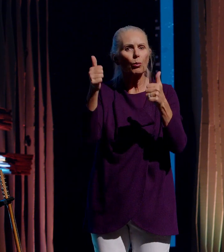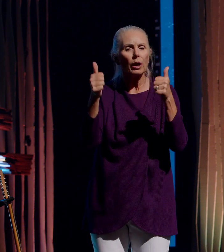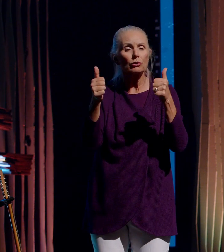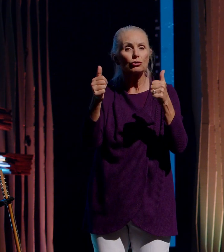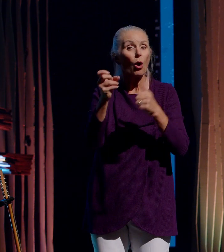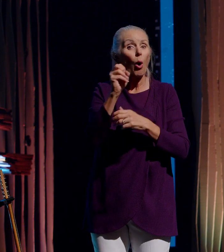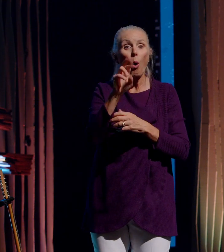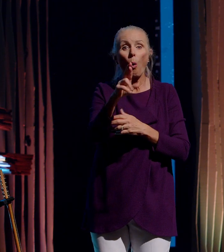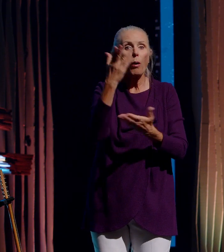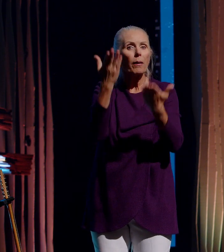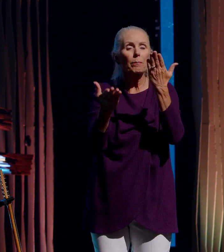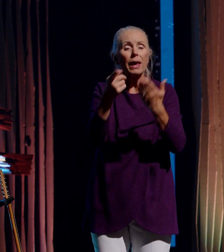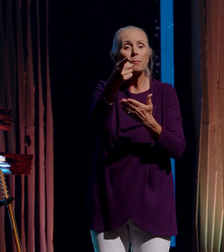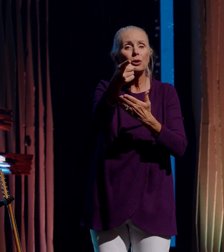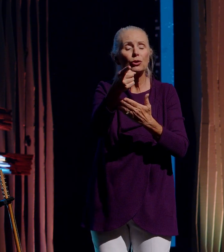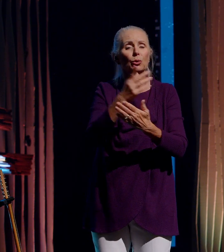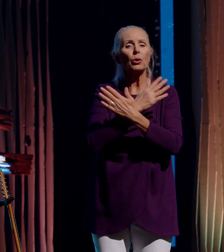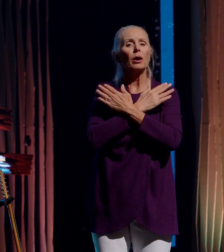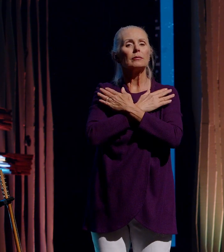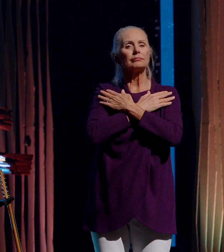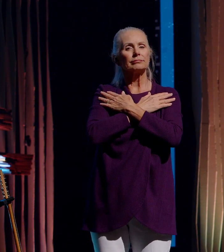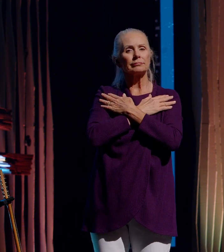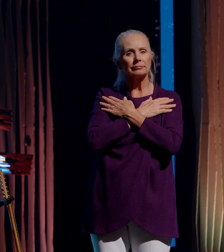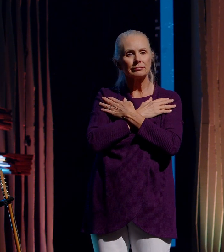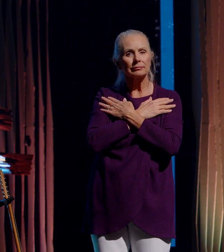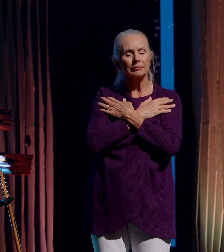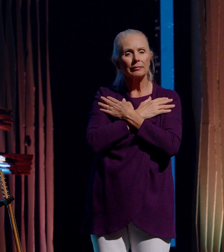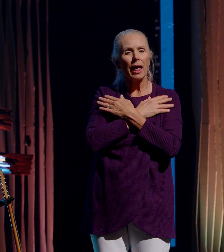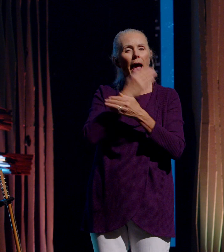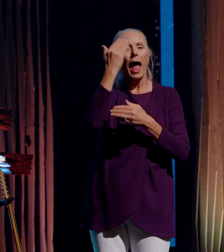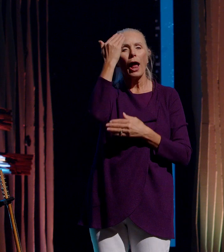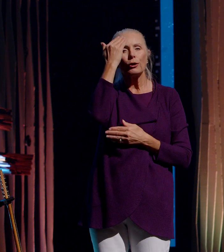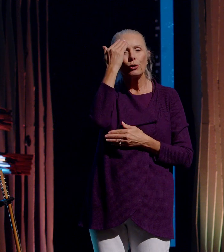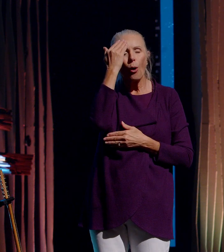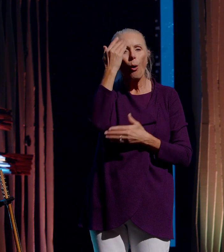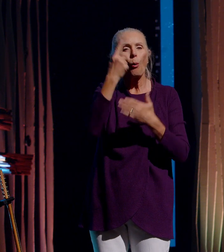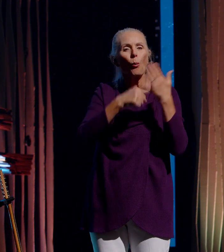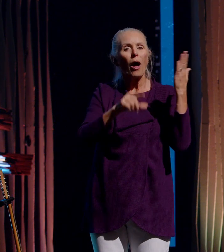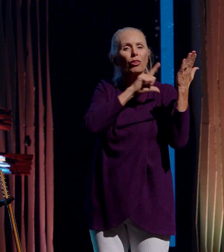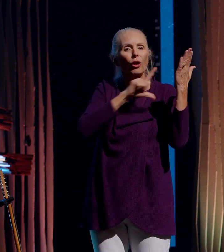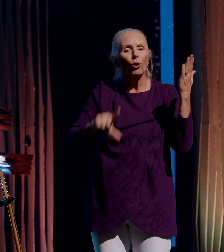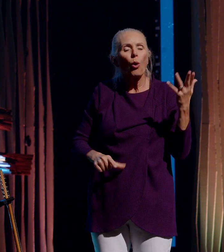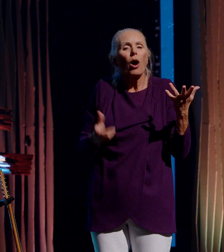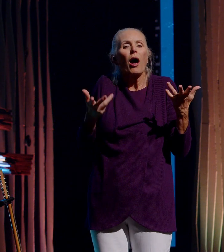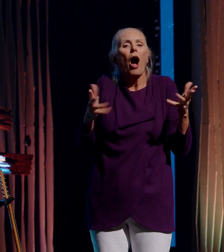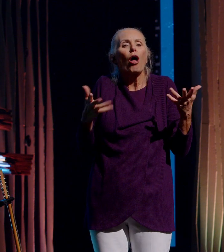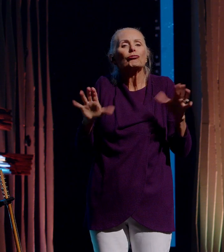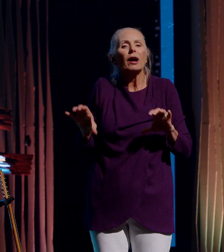simply reflecting on what God has already done in your life. And sing out and say, return